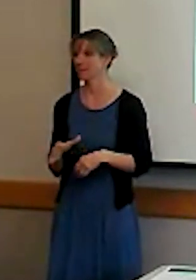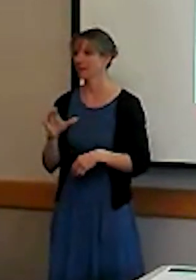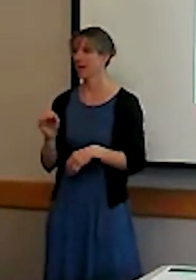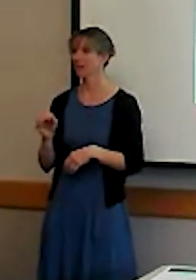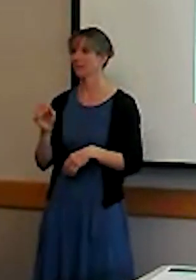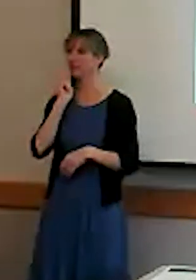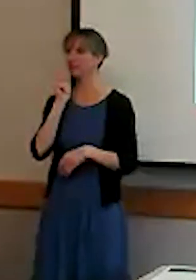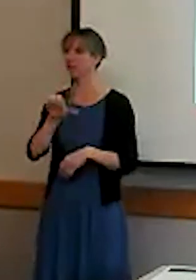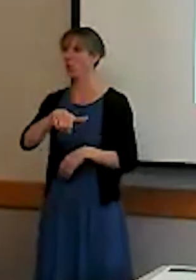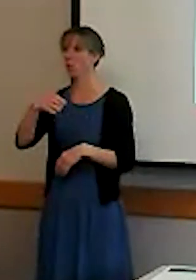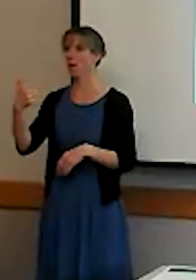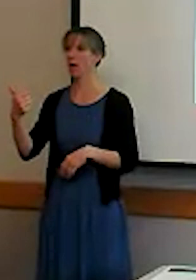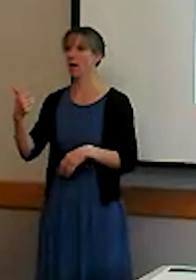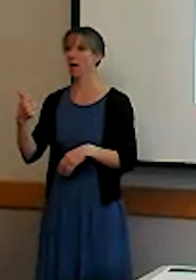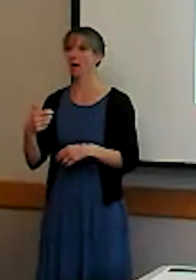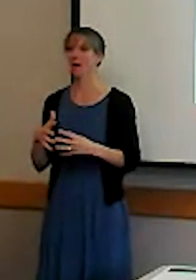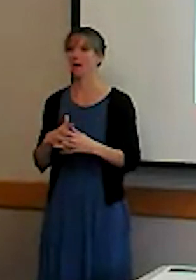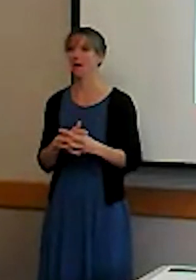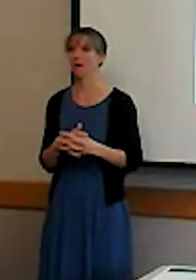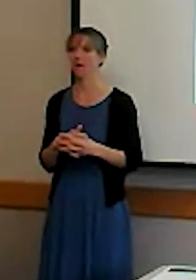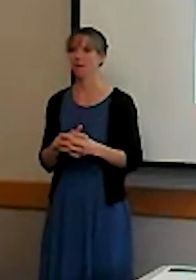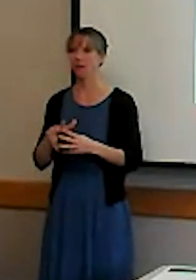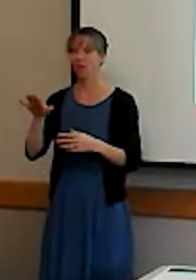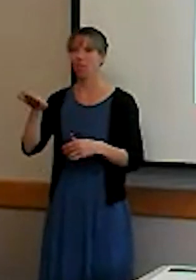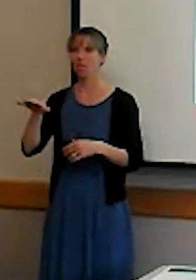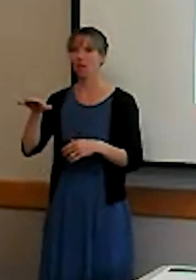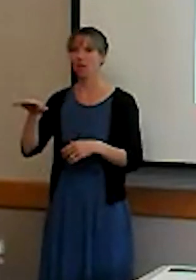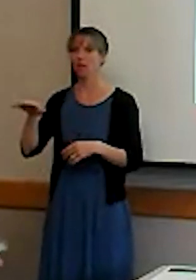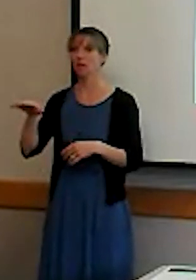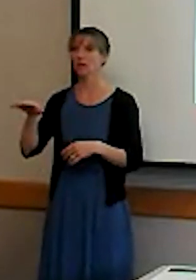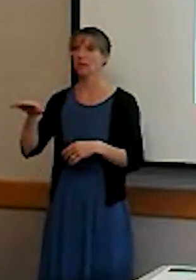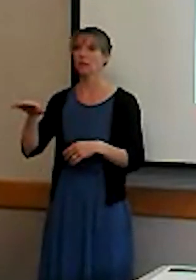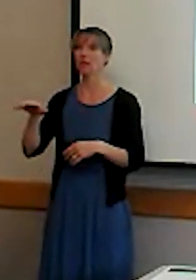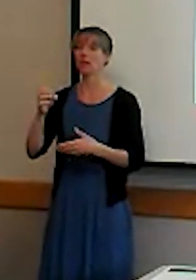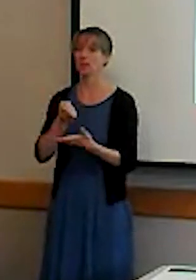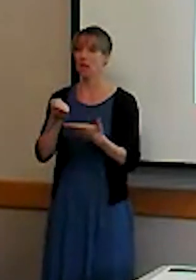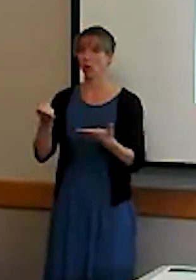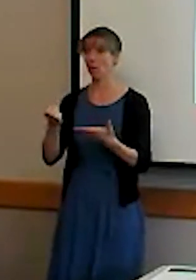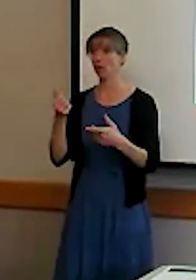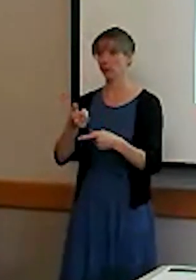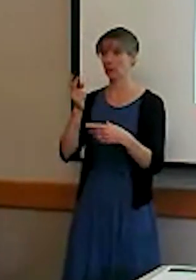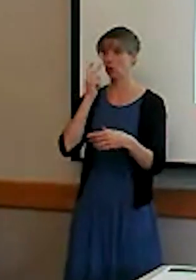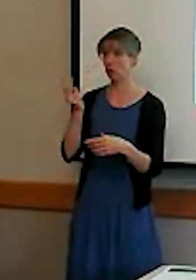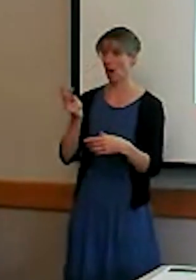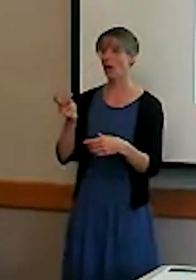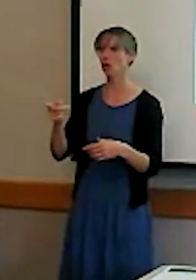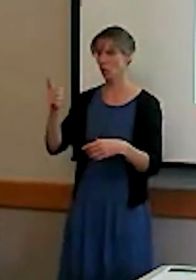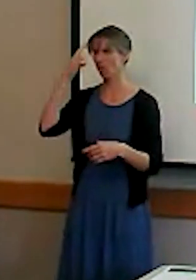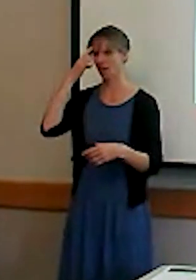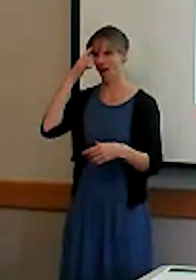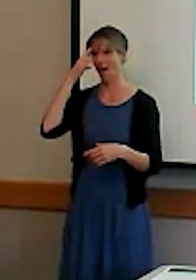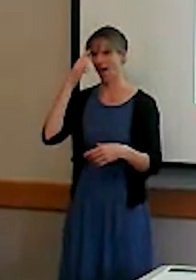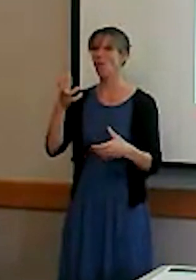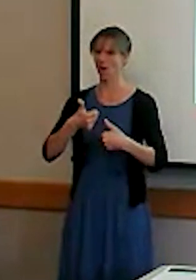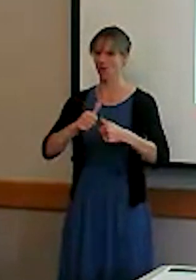And let's see what else. Is there any of this equipment that you saw and you thought, that's